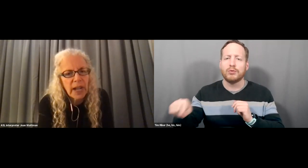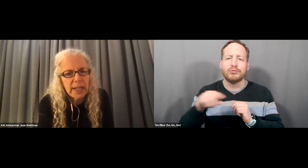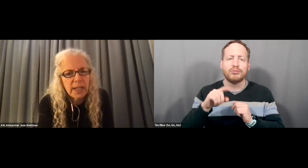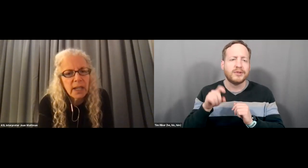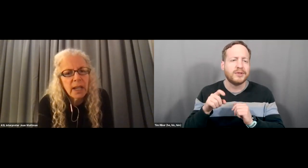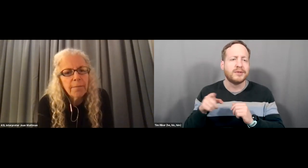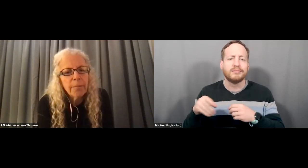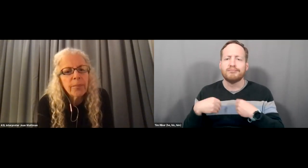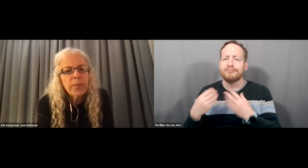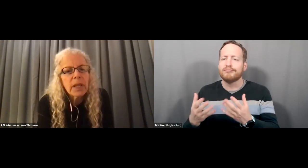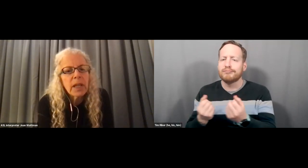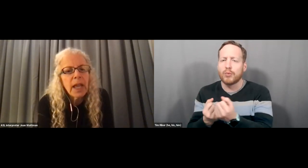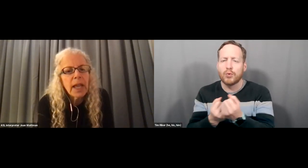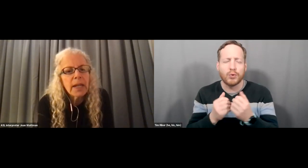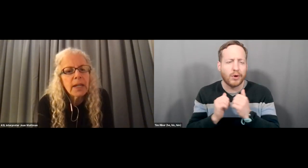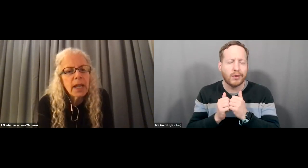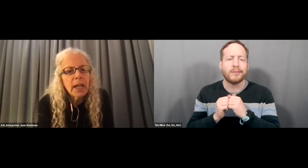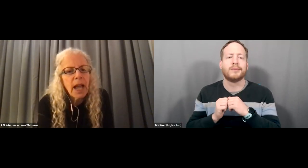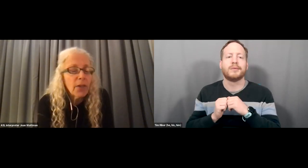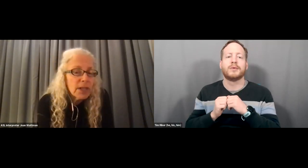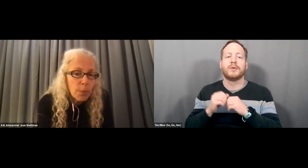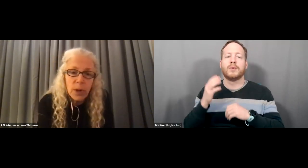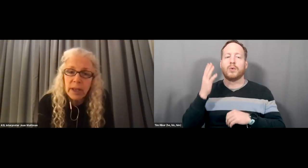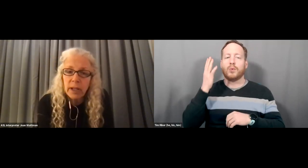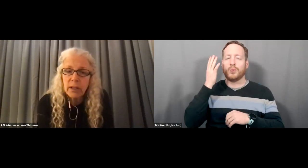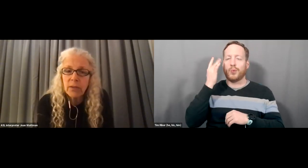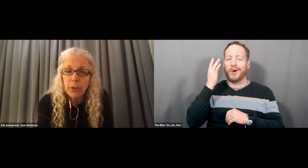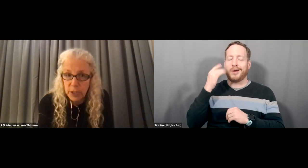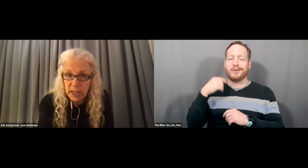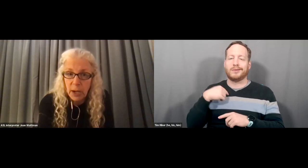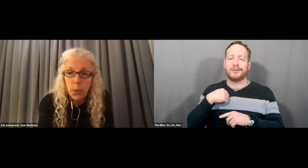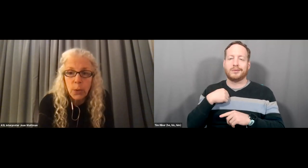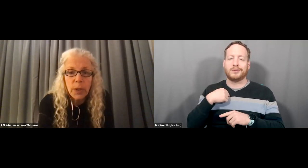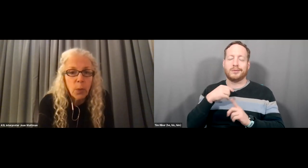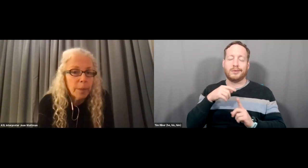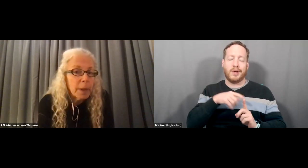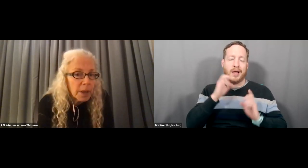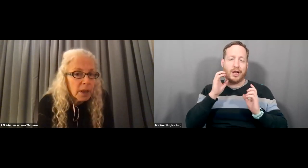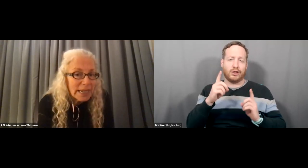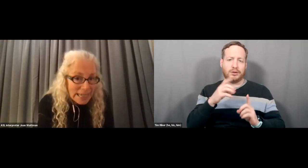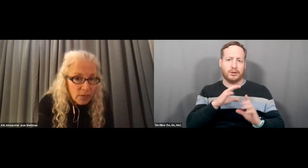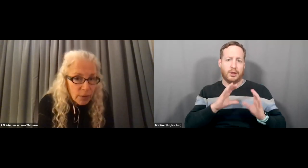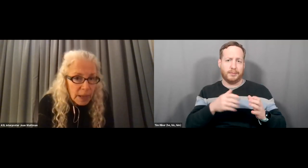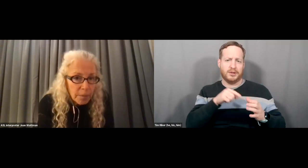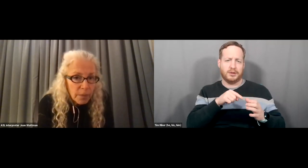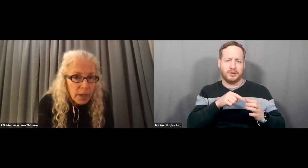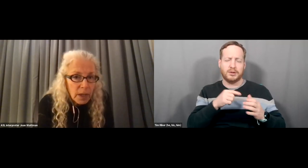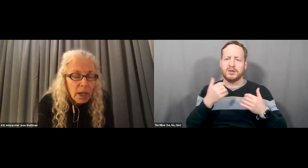provides and how they support the folks that they work with, what people need from them.